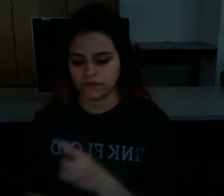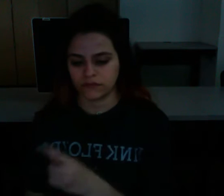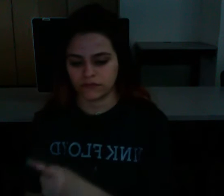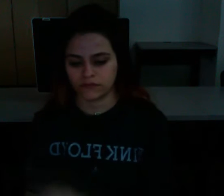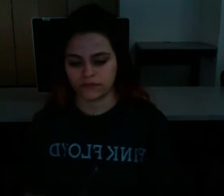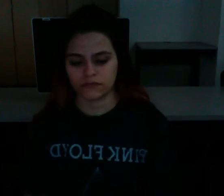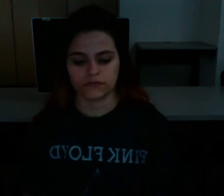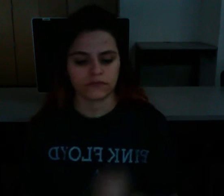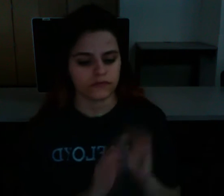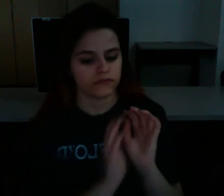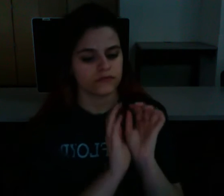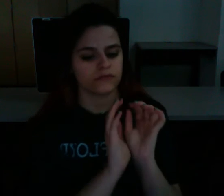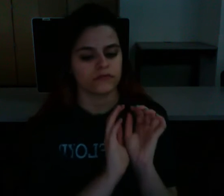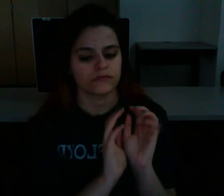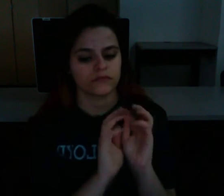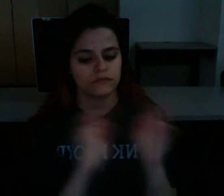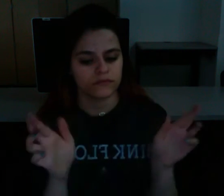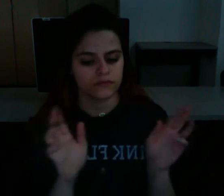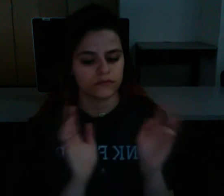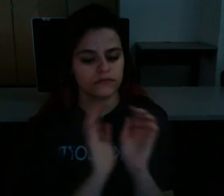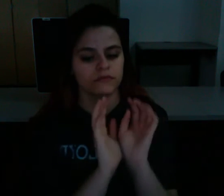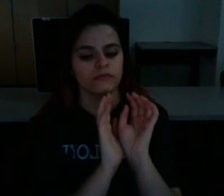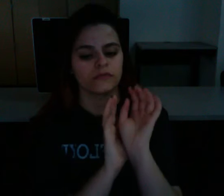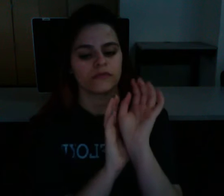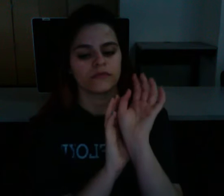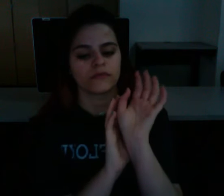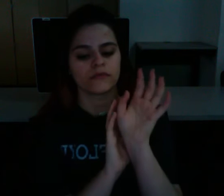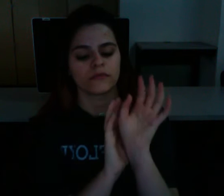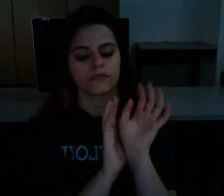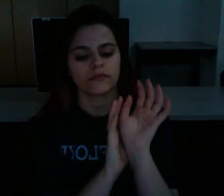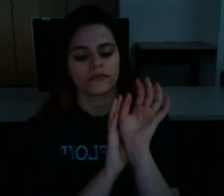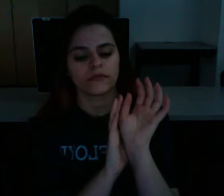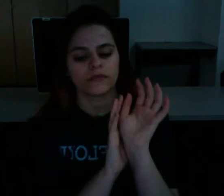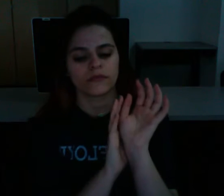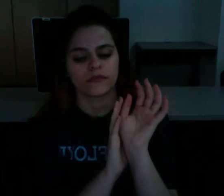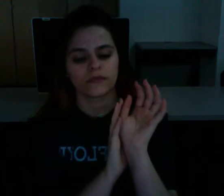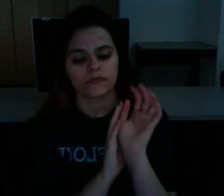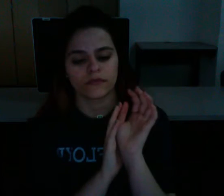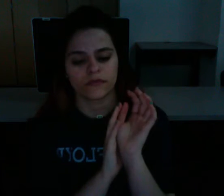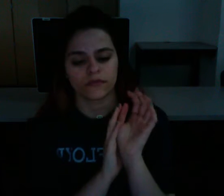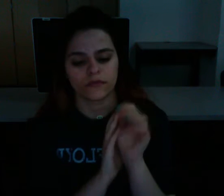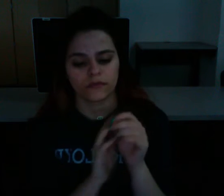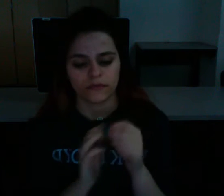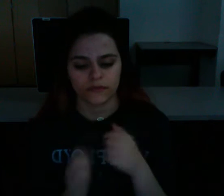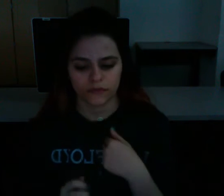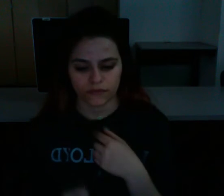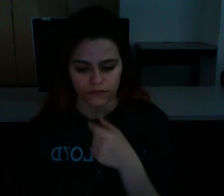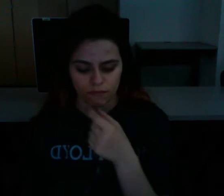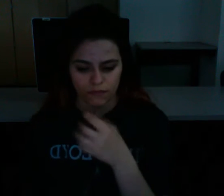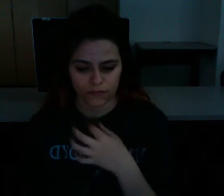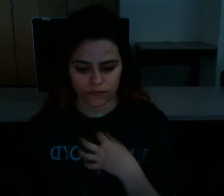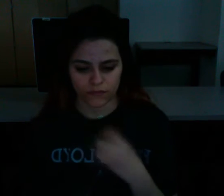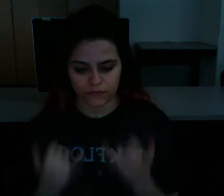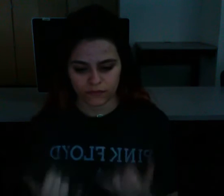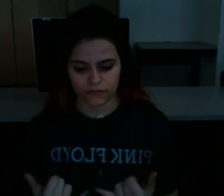but let's say those plates were misaligned. You're going to get some white gaps on the one side and then some overlapping ink